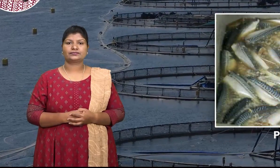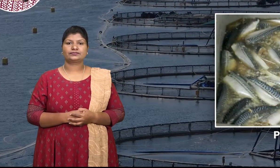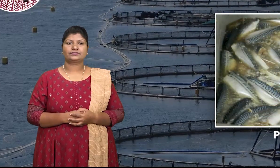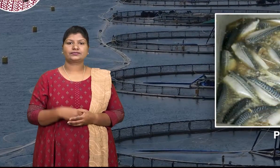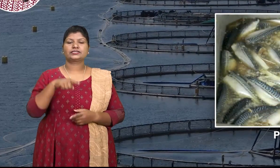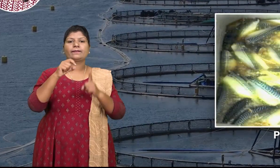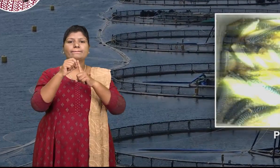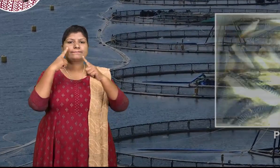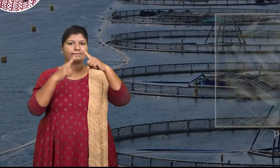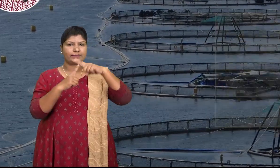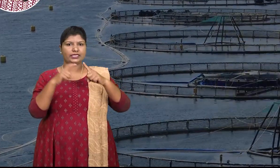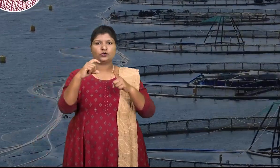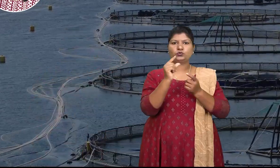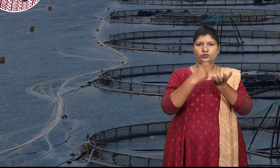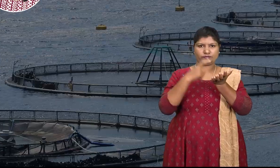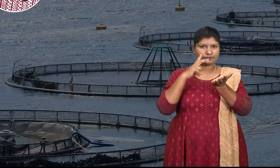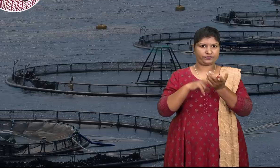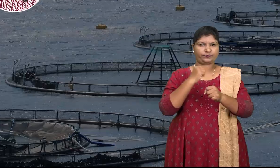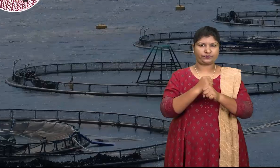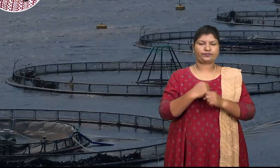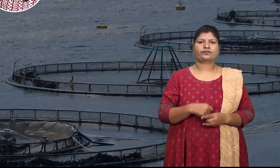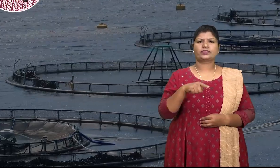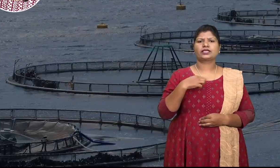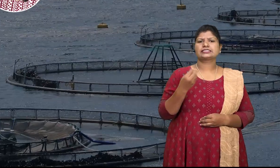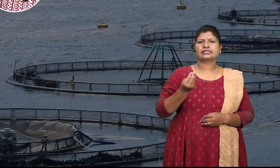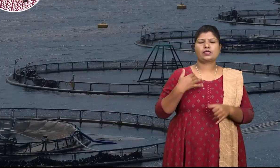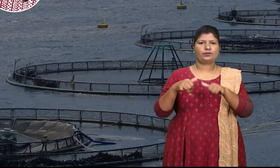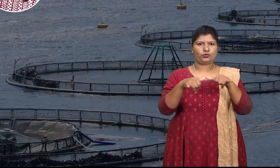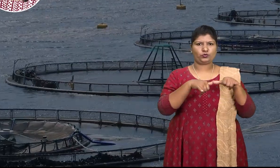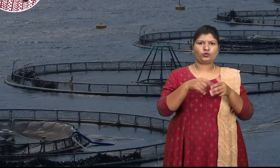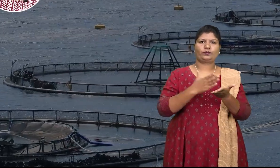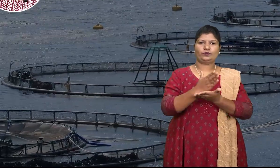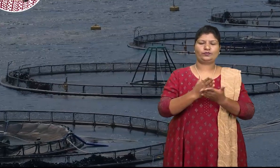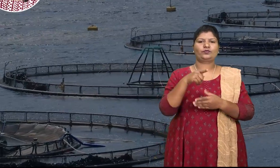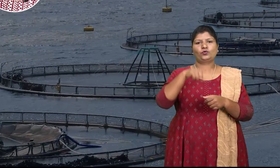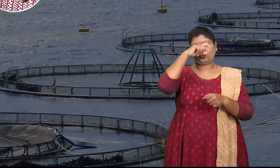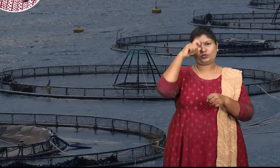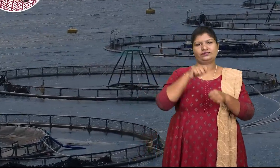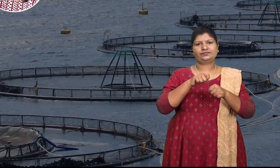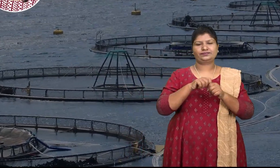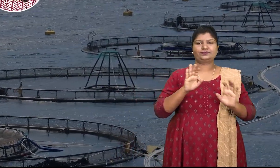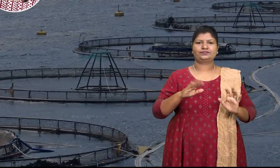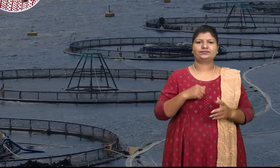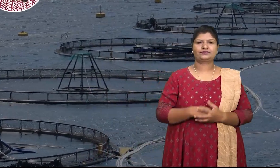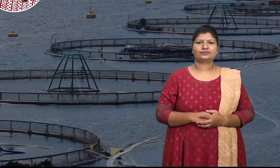and pit curing are some of the common methods employed.